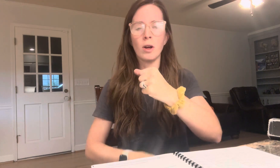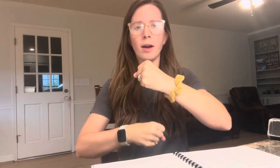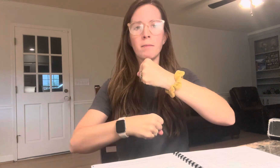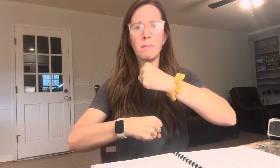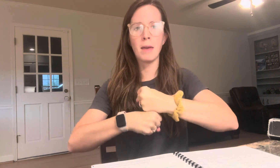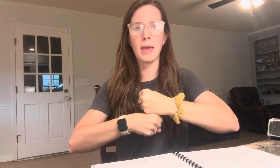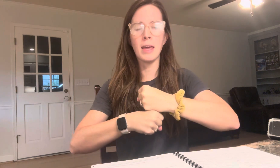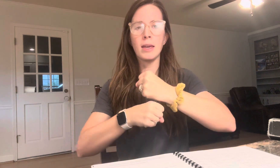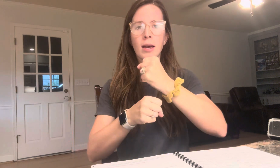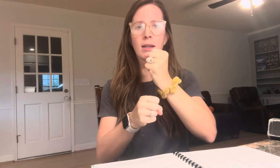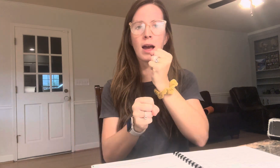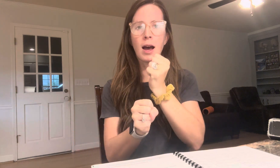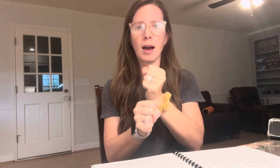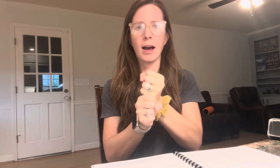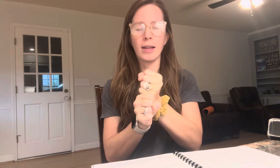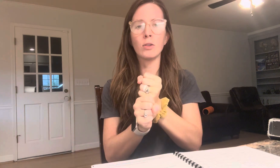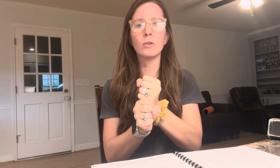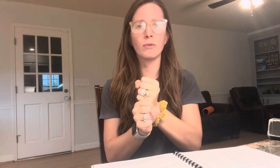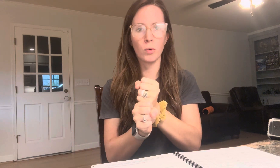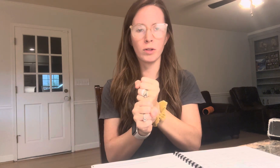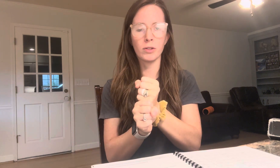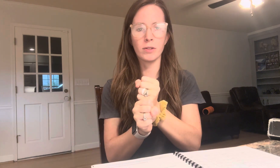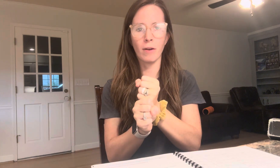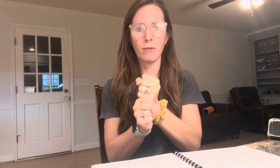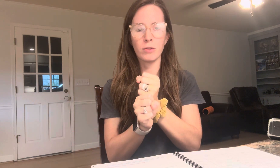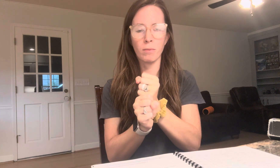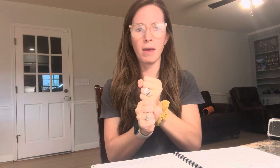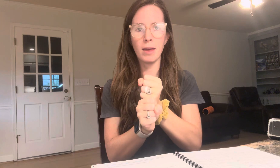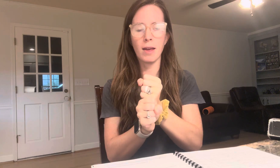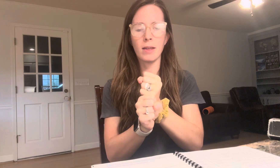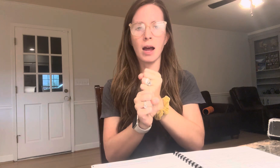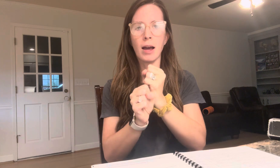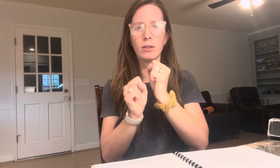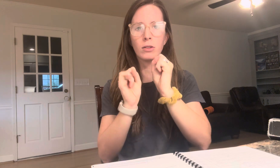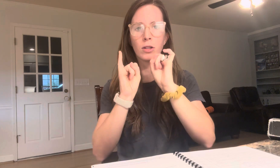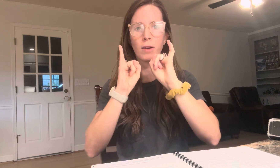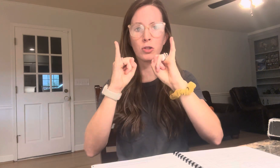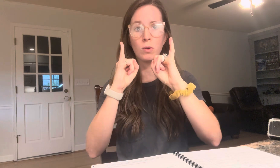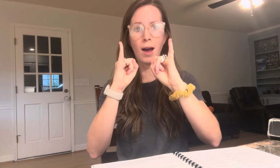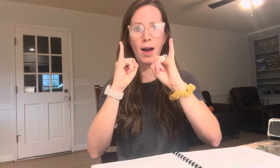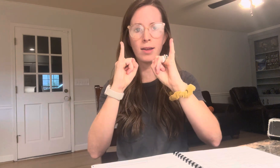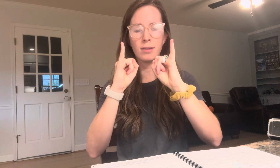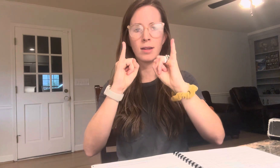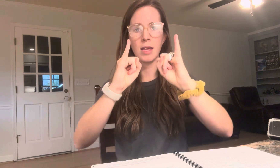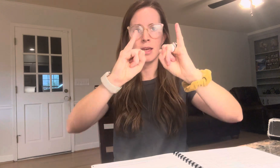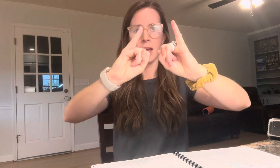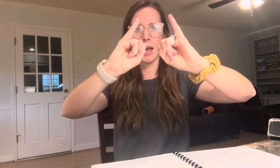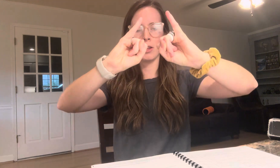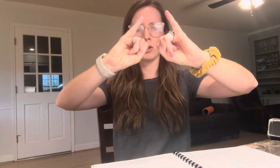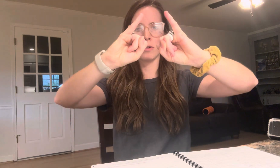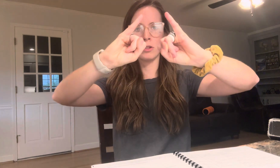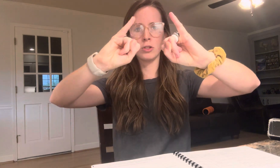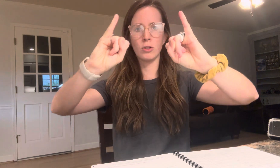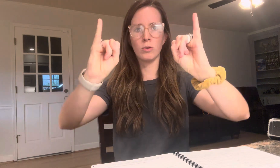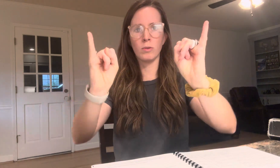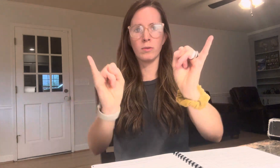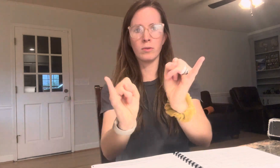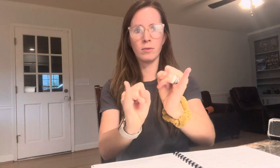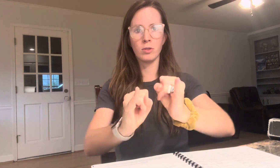not make an idol for yourself. So make and then idol, you're going to have two eyes, and you're going to do